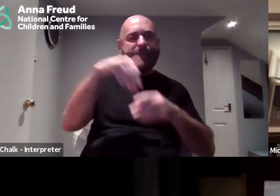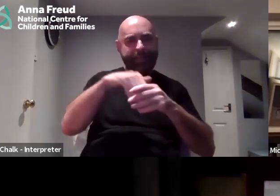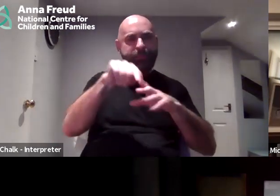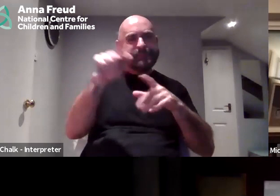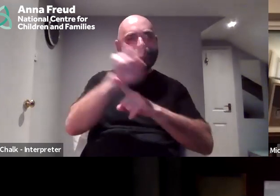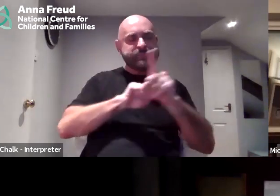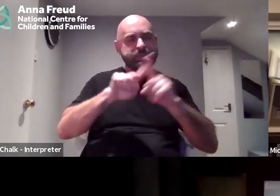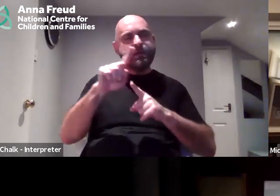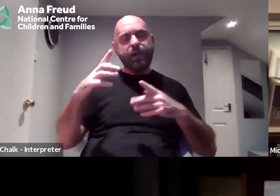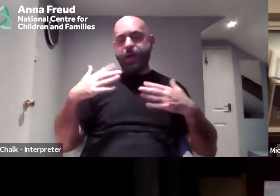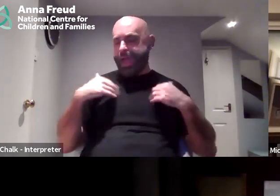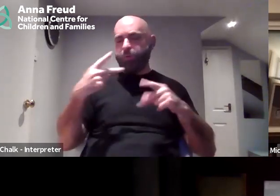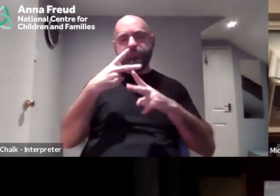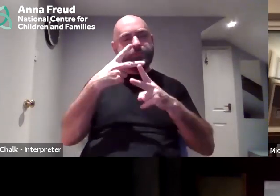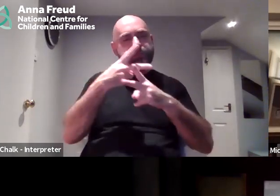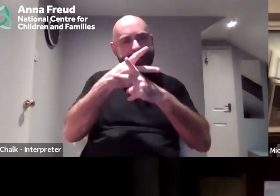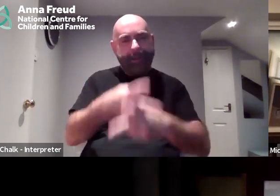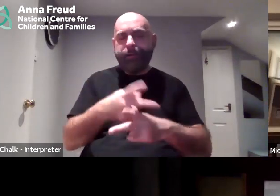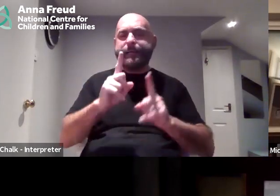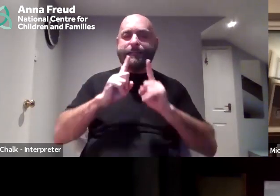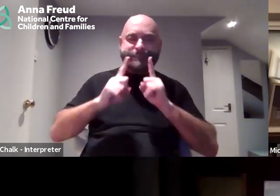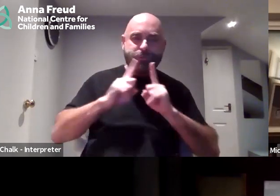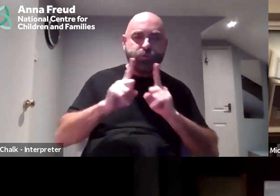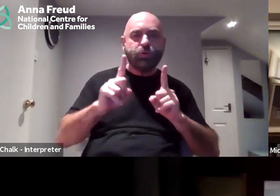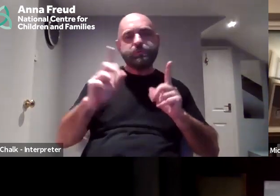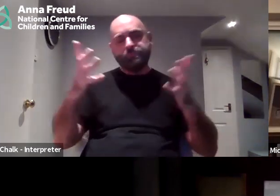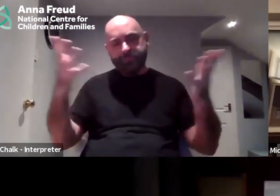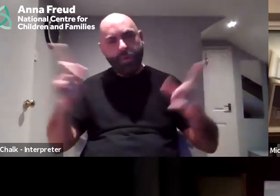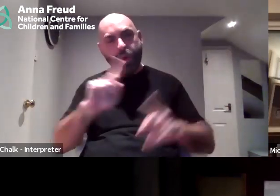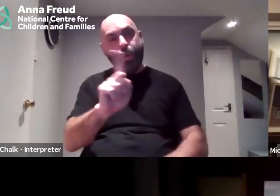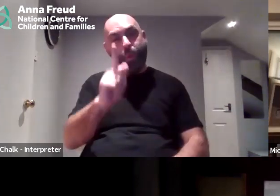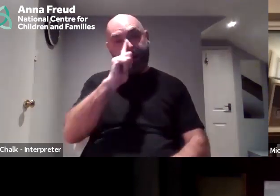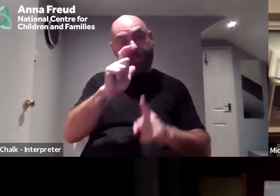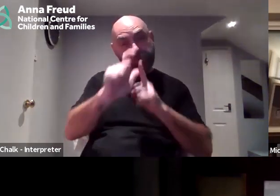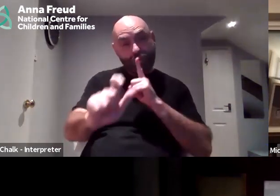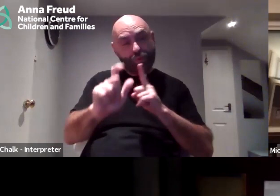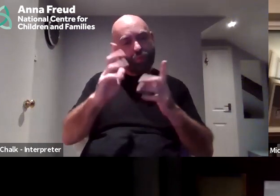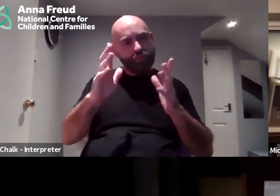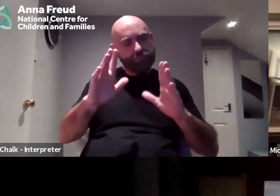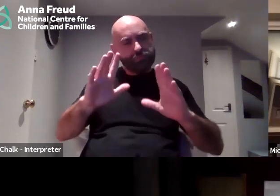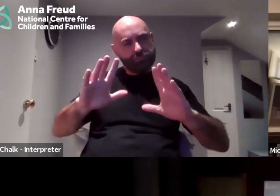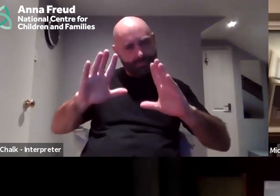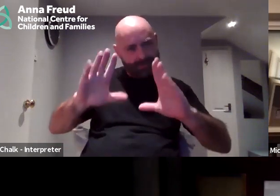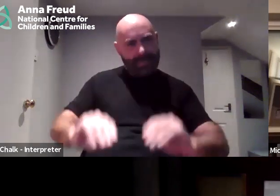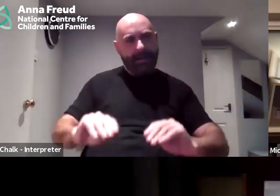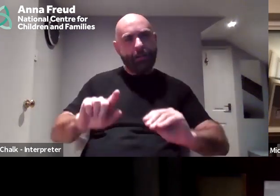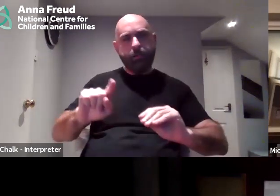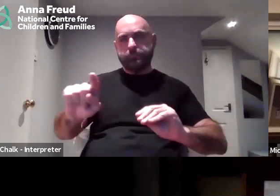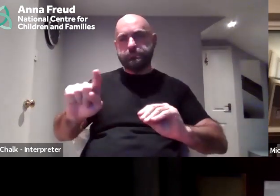mental health workers? What can teachers do? What can we do to tackle the